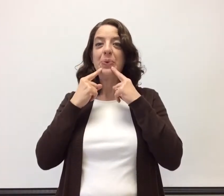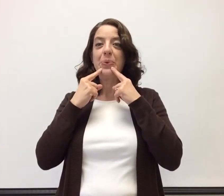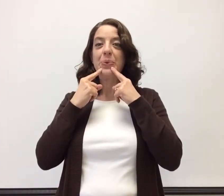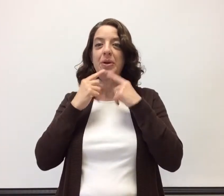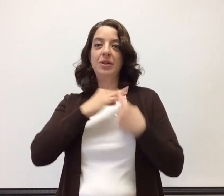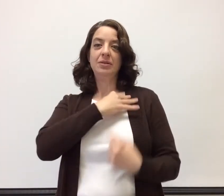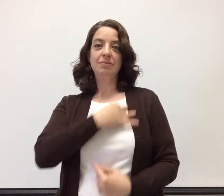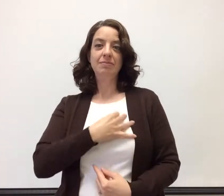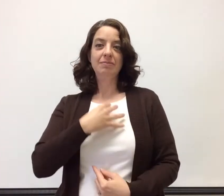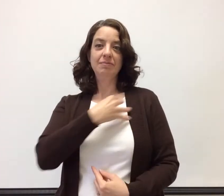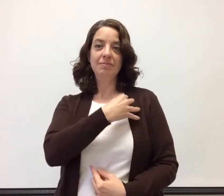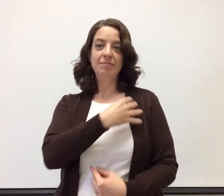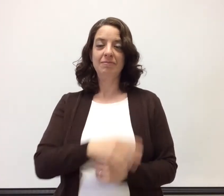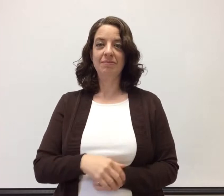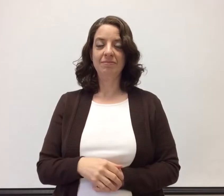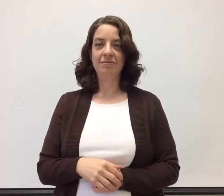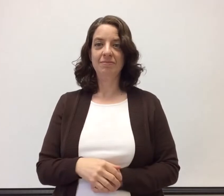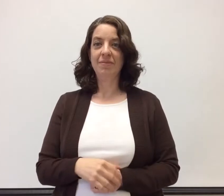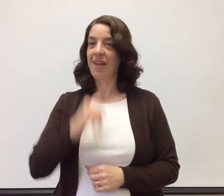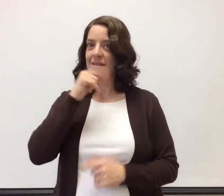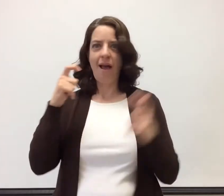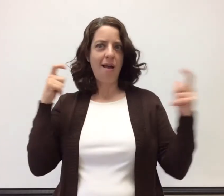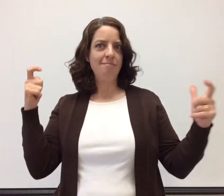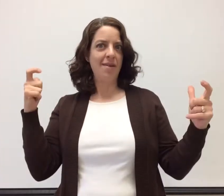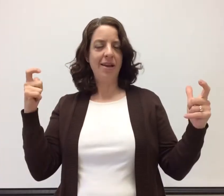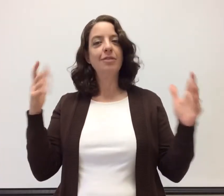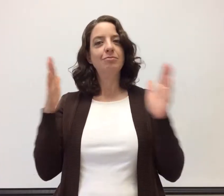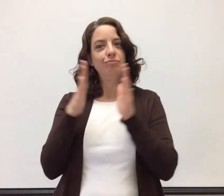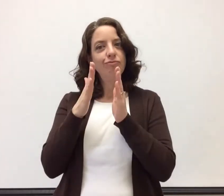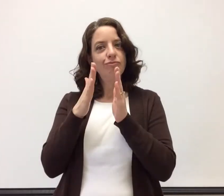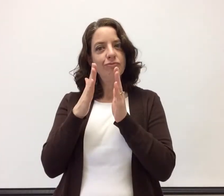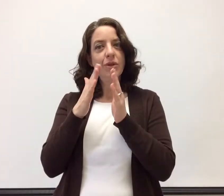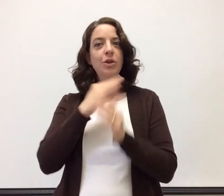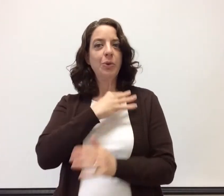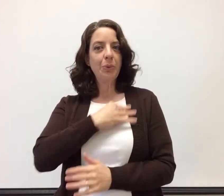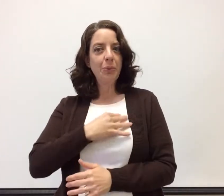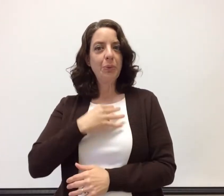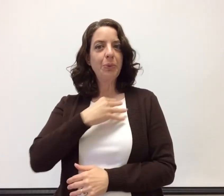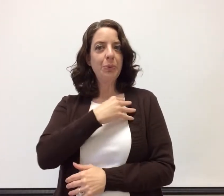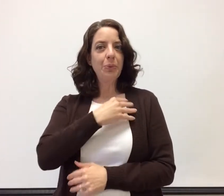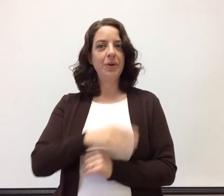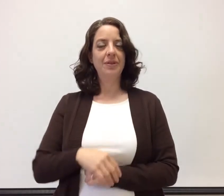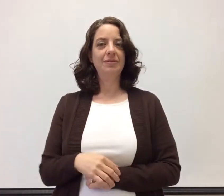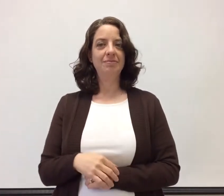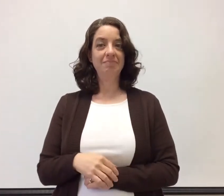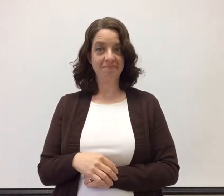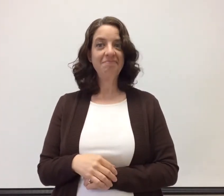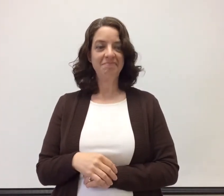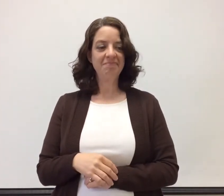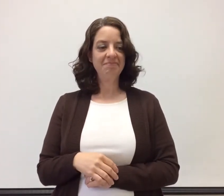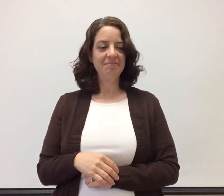are smaller. And I'm going to use this mouth morpheme with it because they're not big plaid. It's a much smaller plaid. So I'm going to sign it